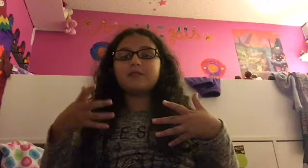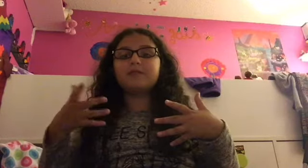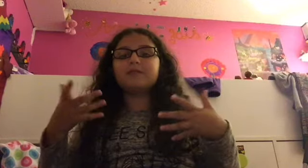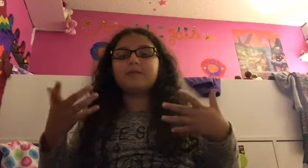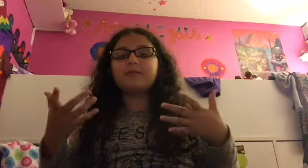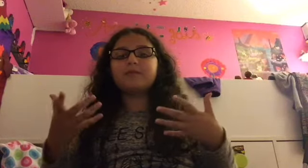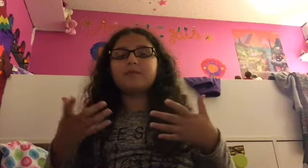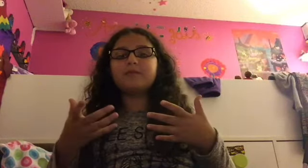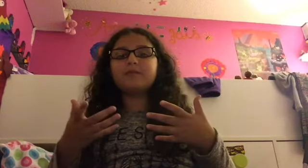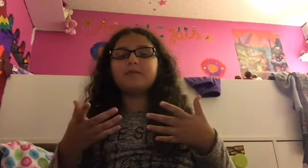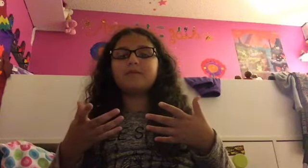español.